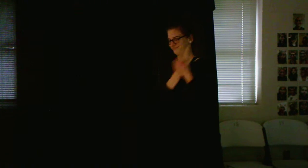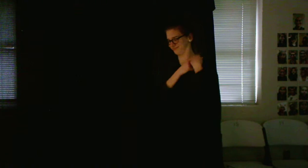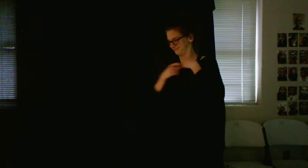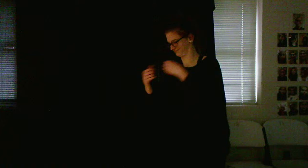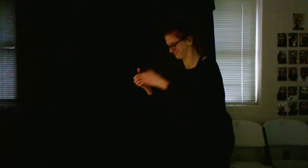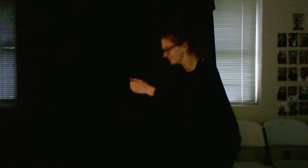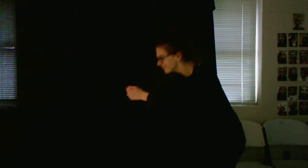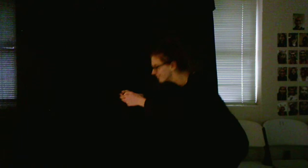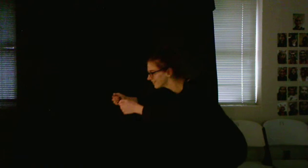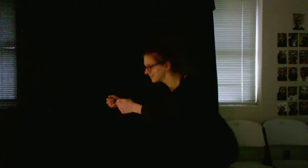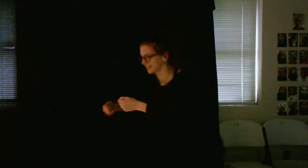Make some sock puppets.